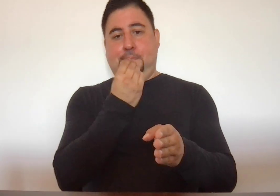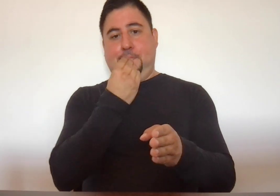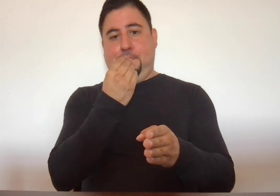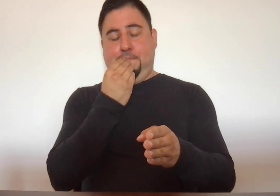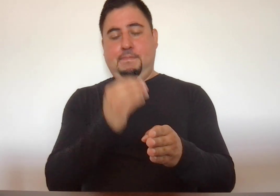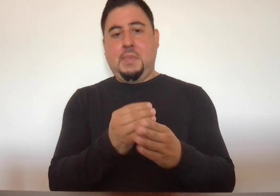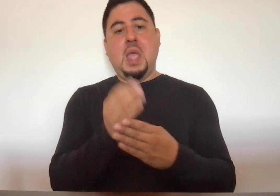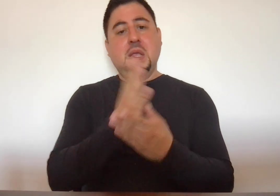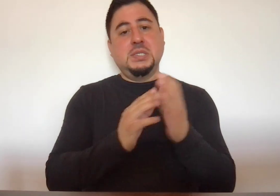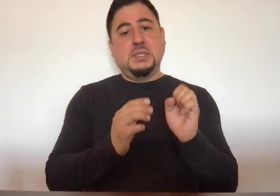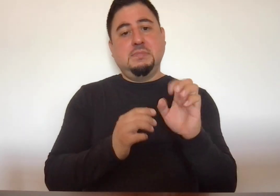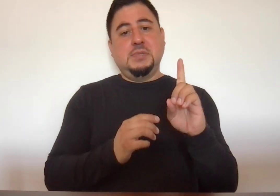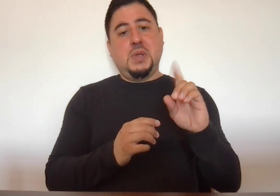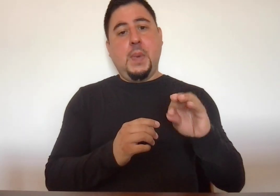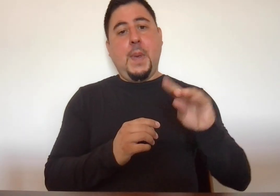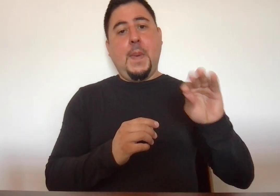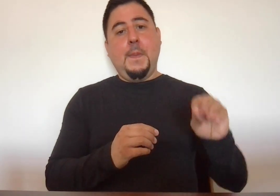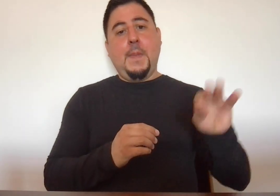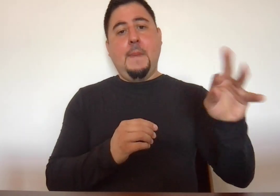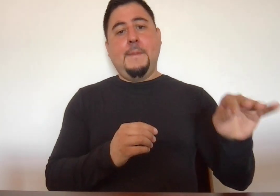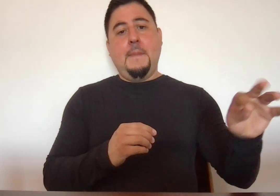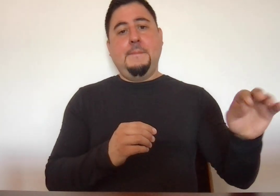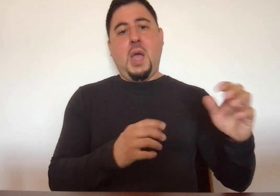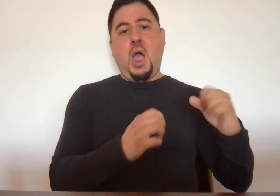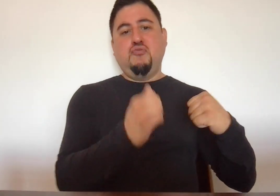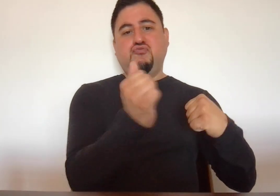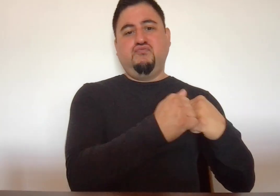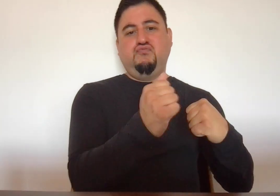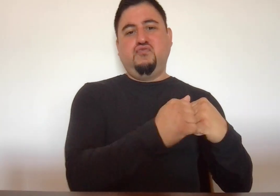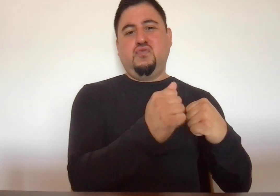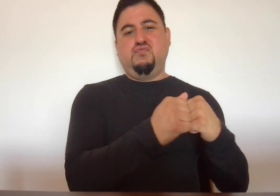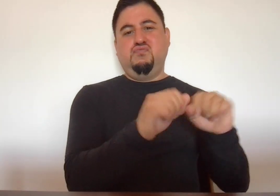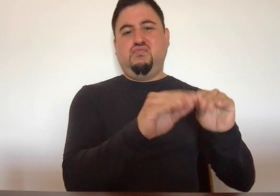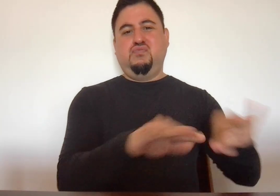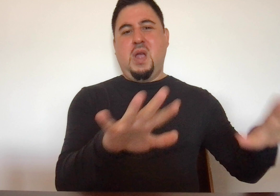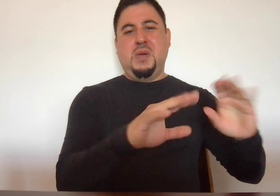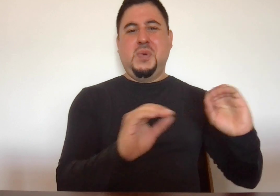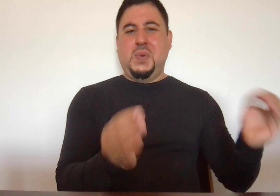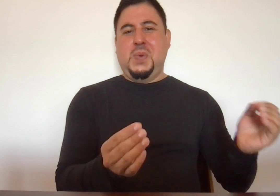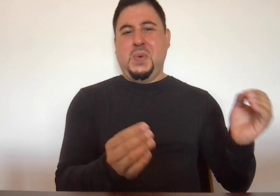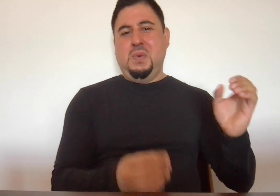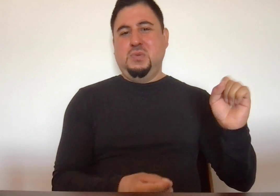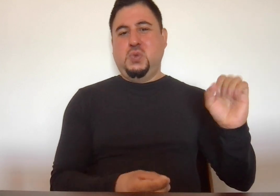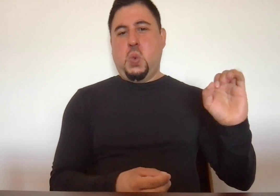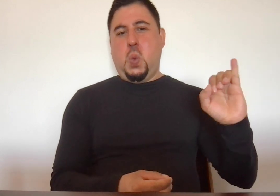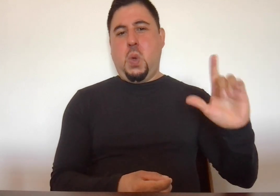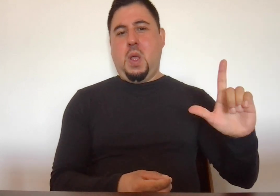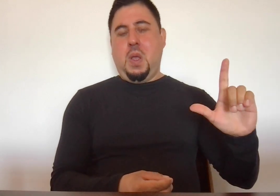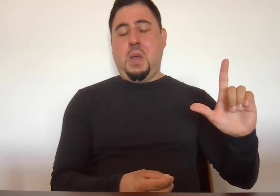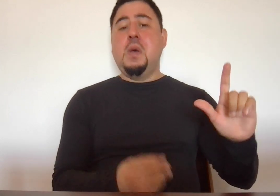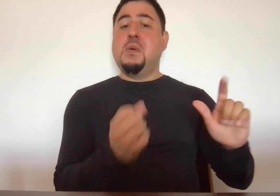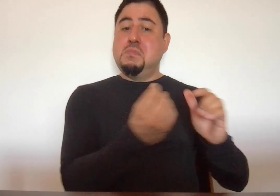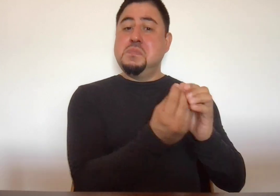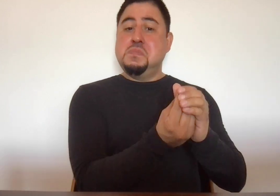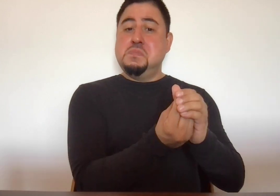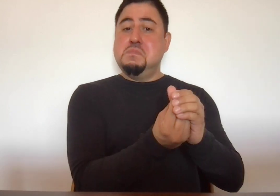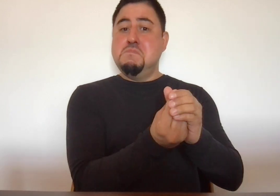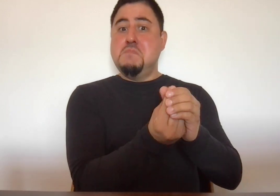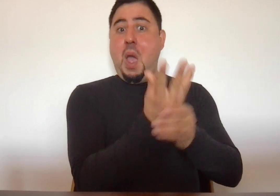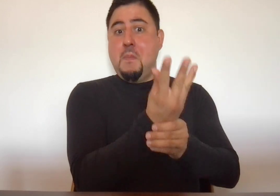Some fell on rocky ground, where it had little soil. It sprang up at once, because the